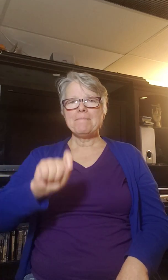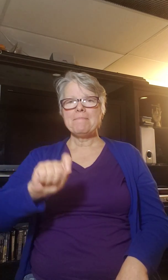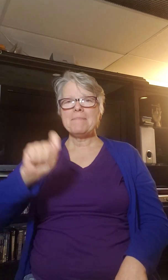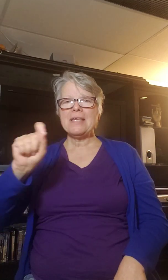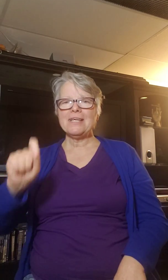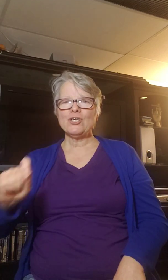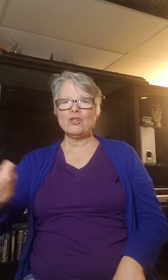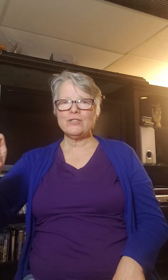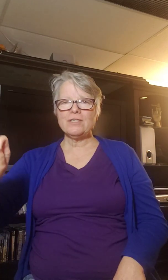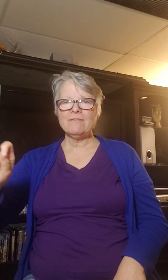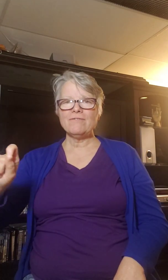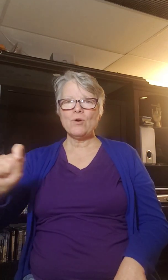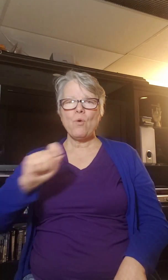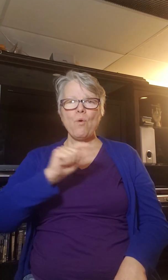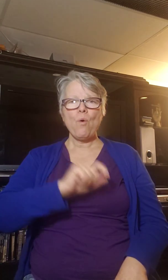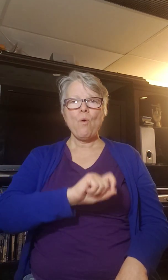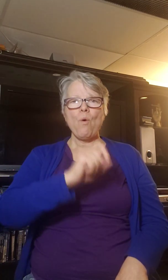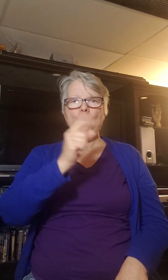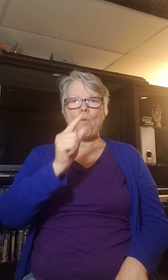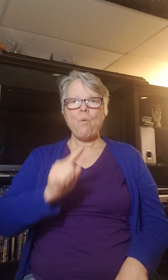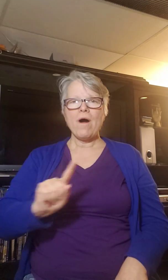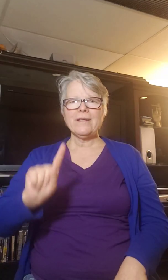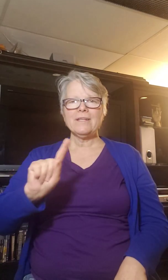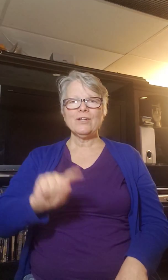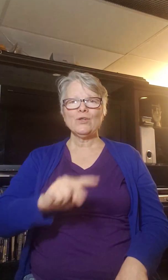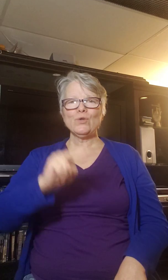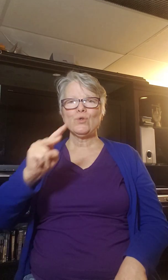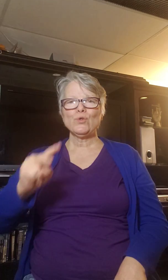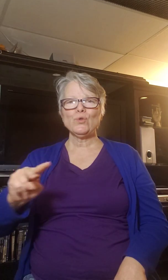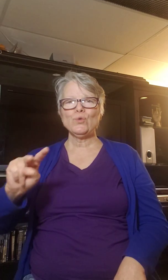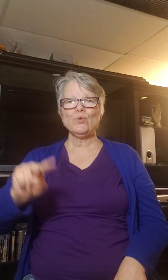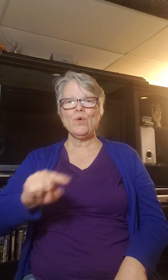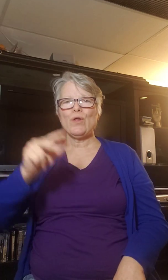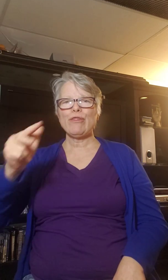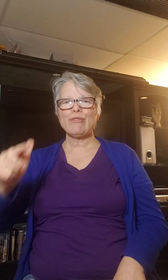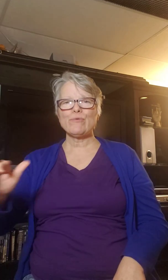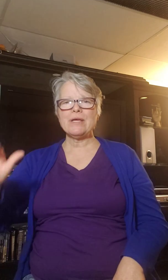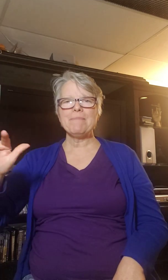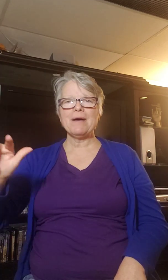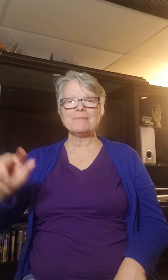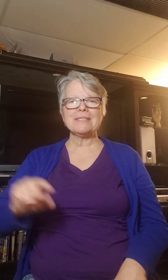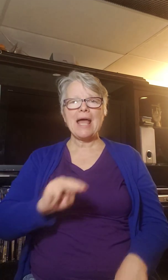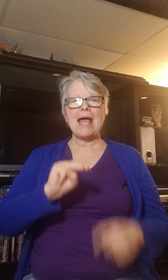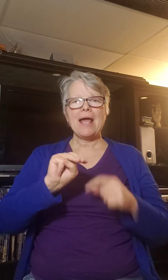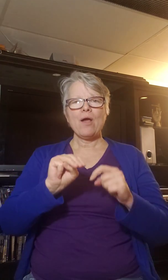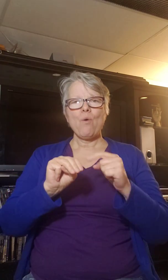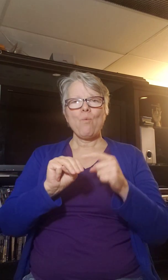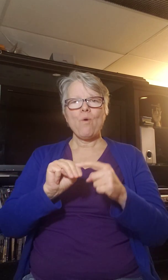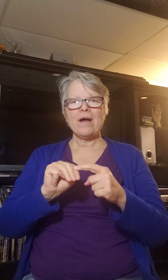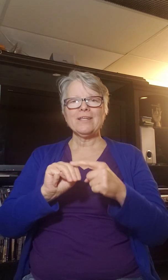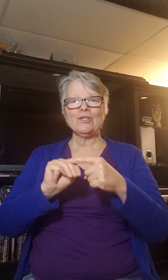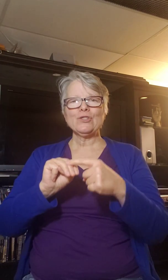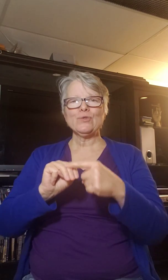M in cursive. 1, 2, 3 bumps. 1, 2,